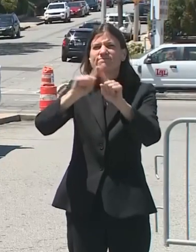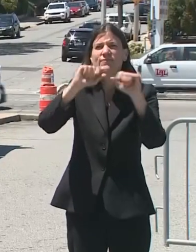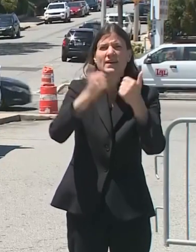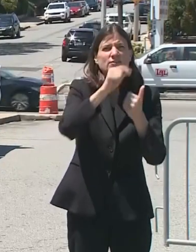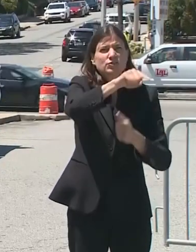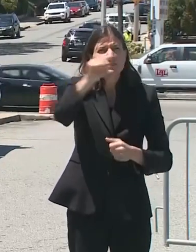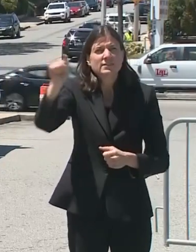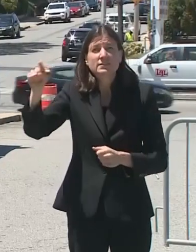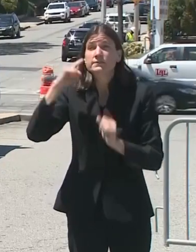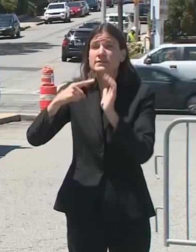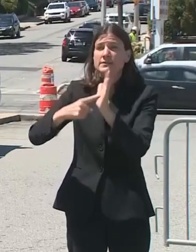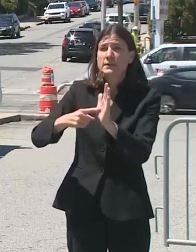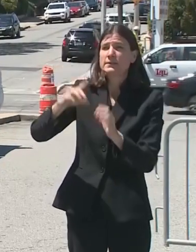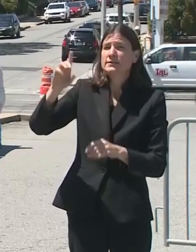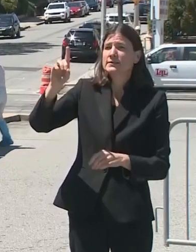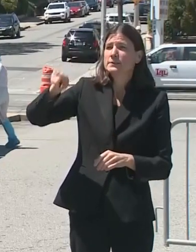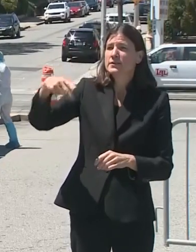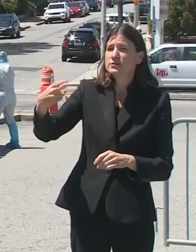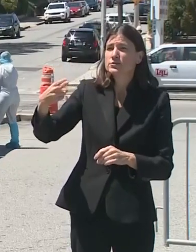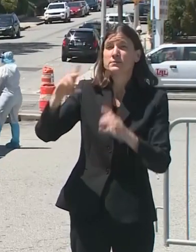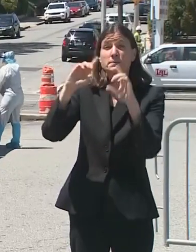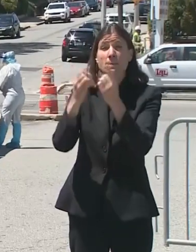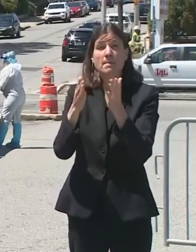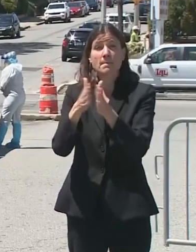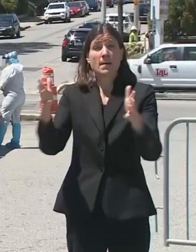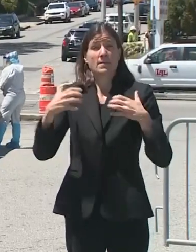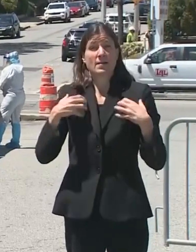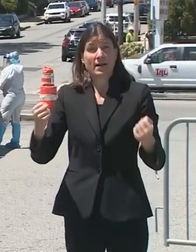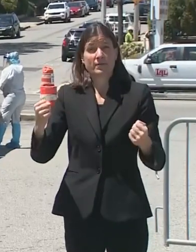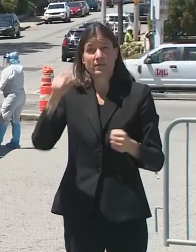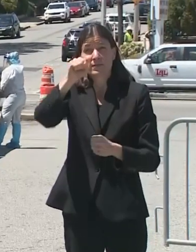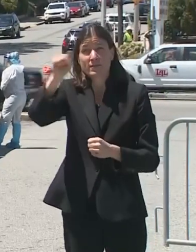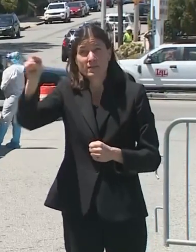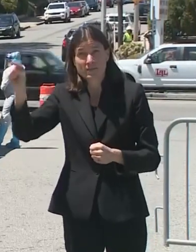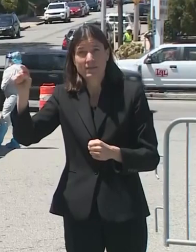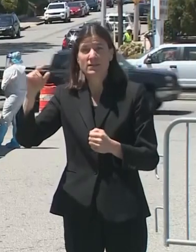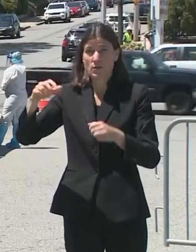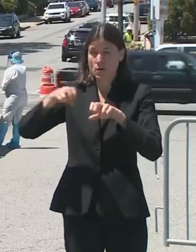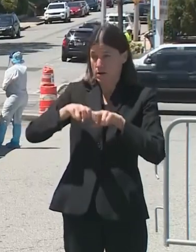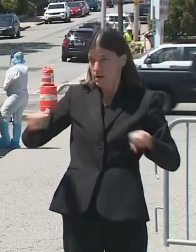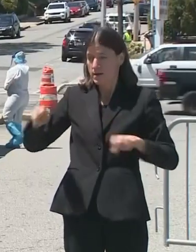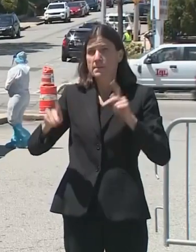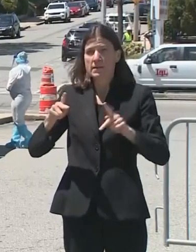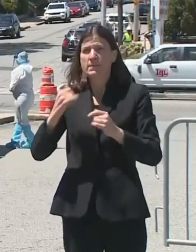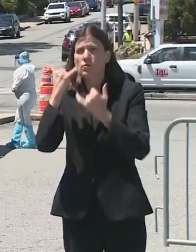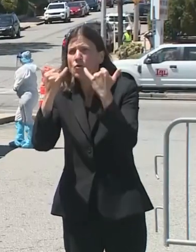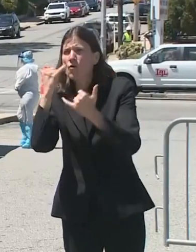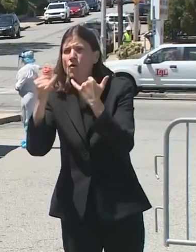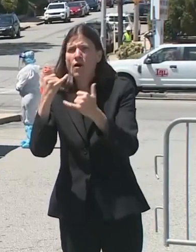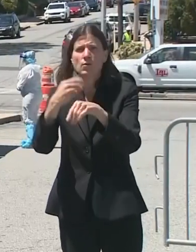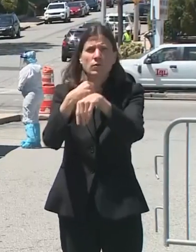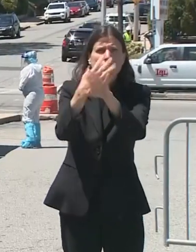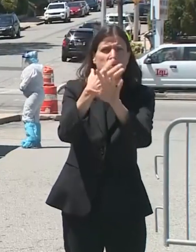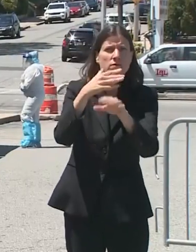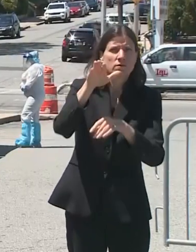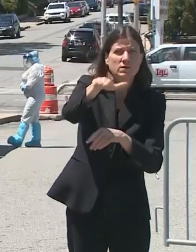not only stopping the spread of COVID-19, but also toward understanding the virus and who has it and who's been